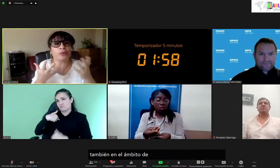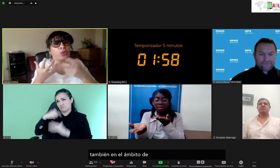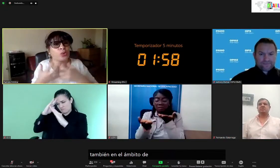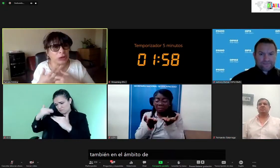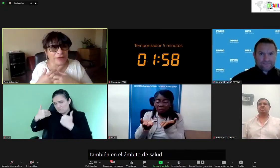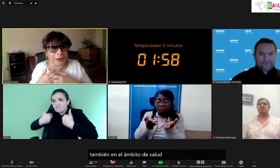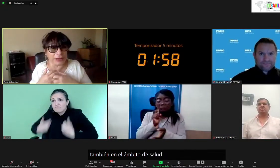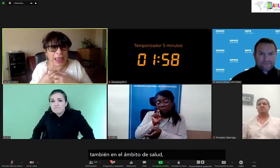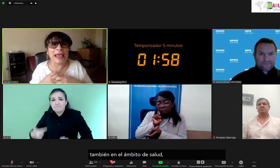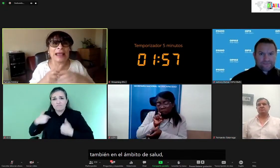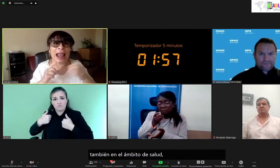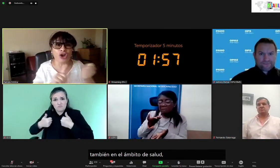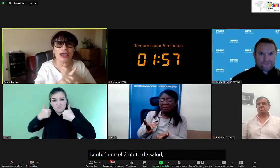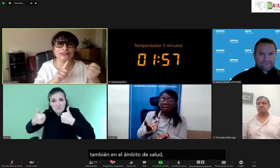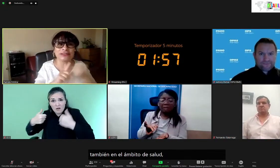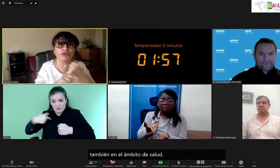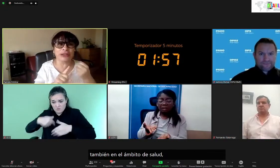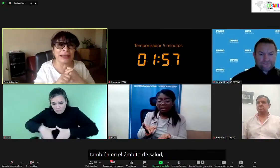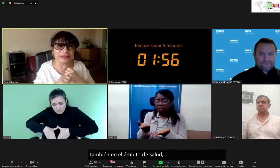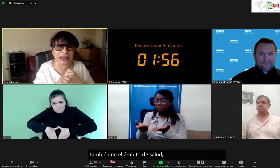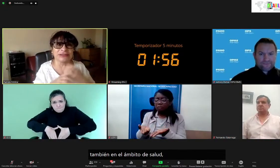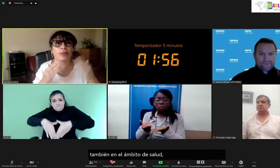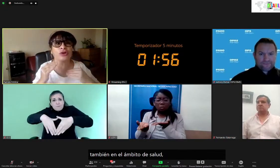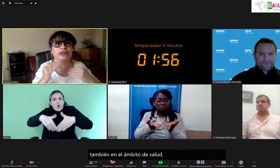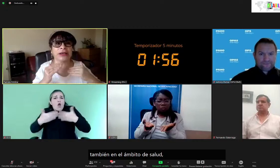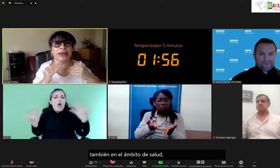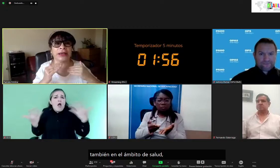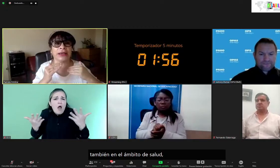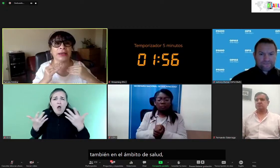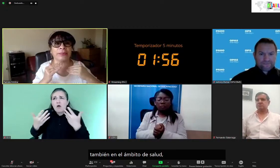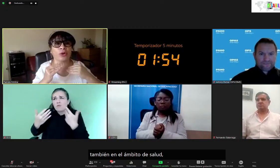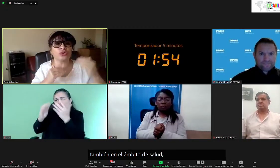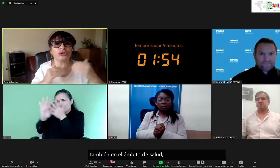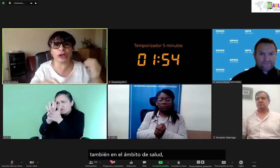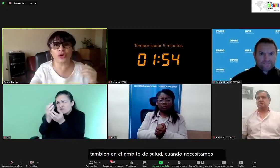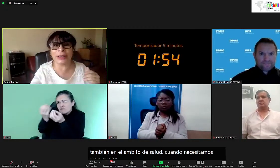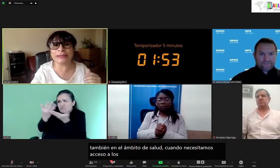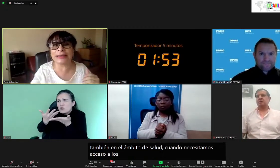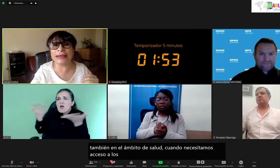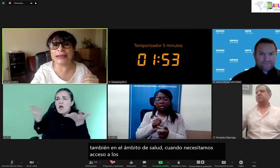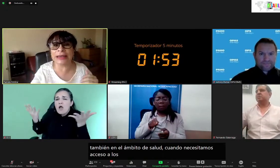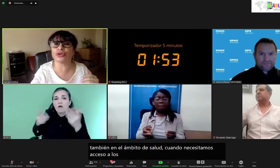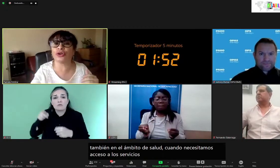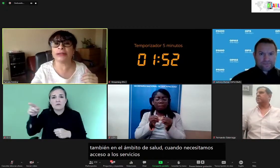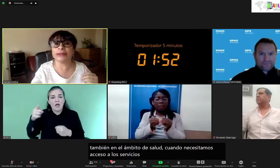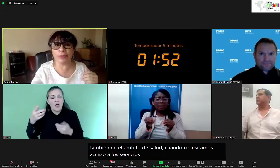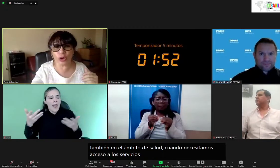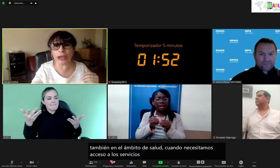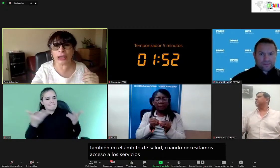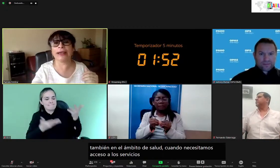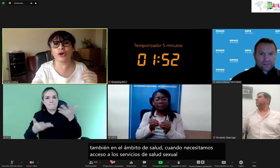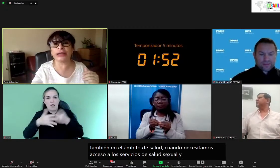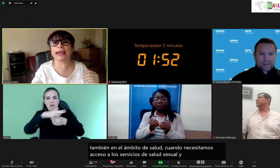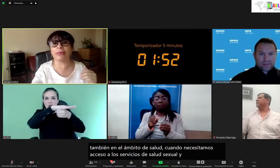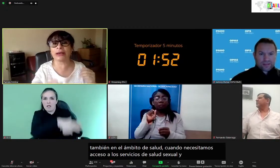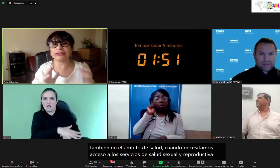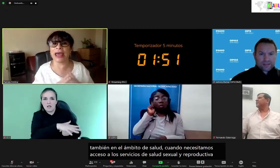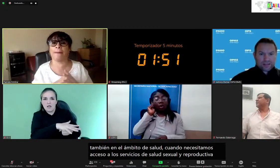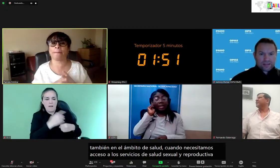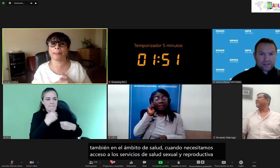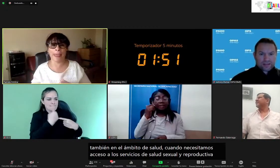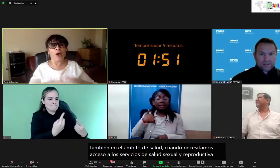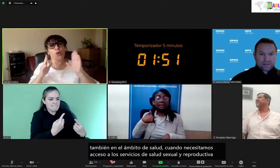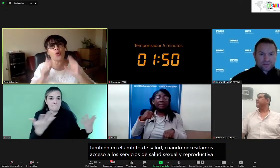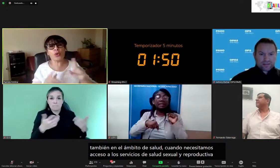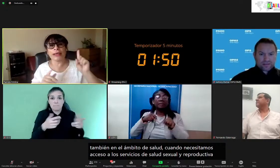require sexual reproductive health services we have systemic violence in